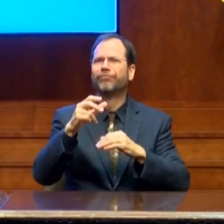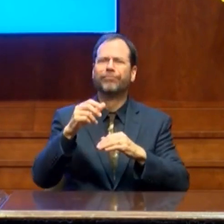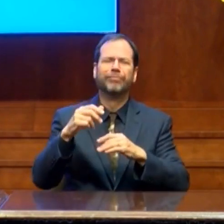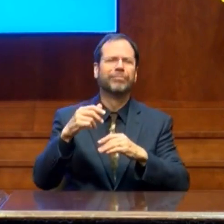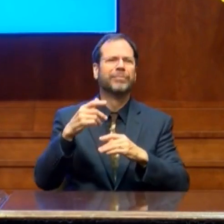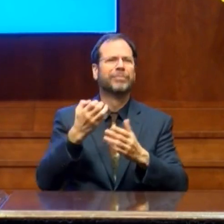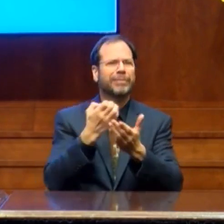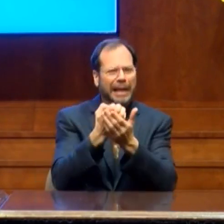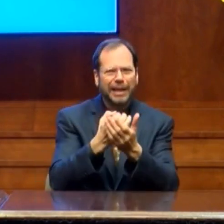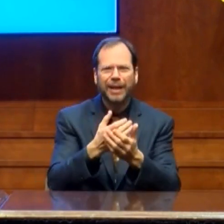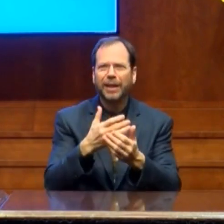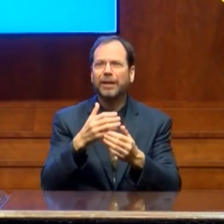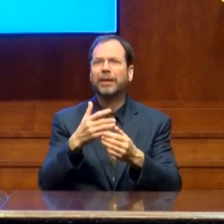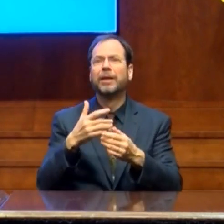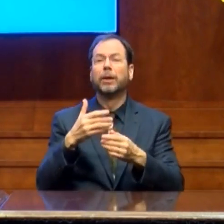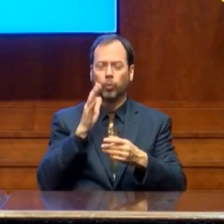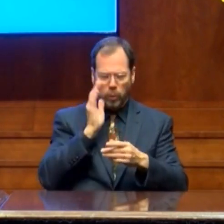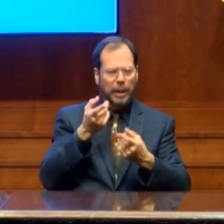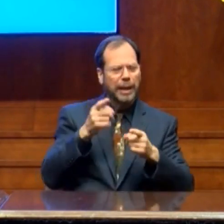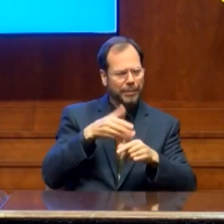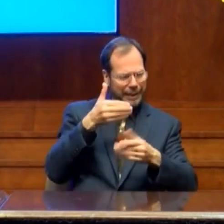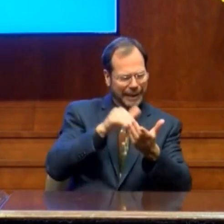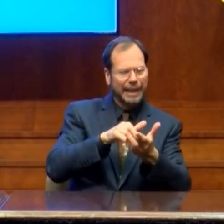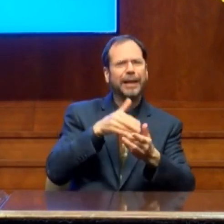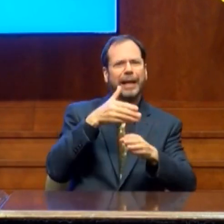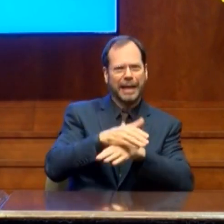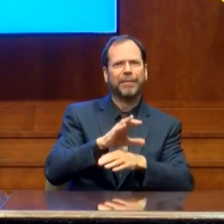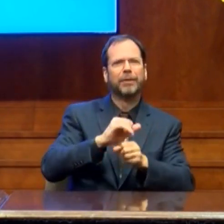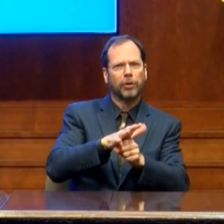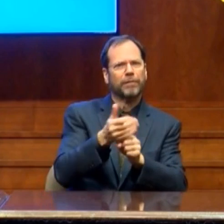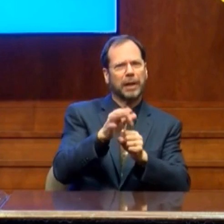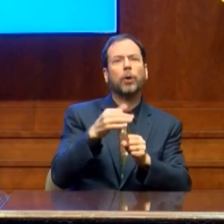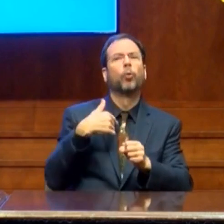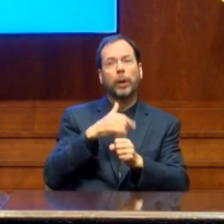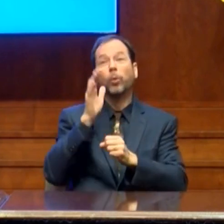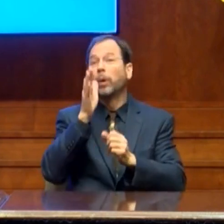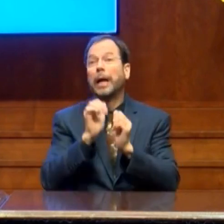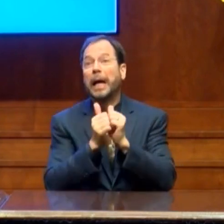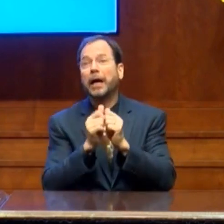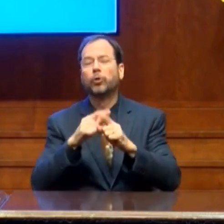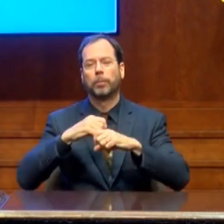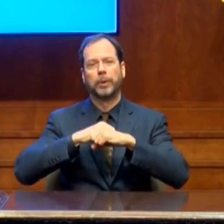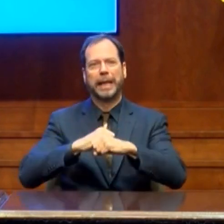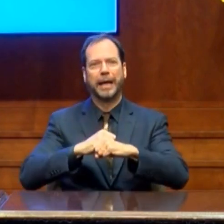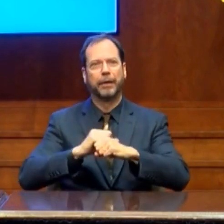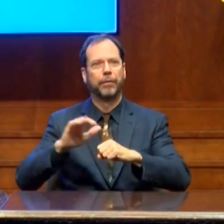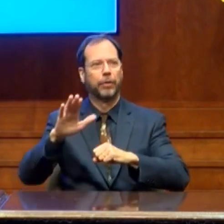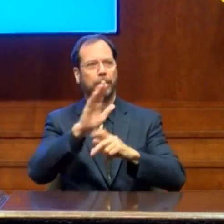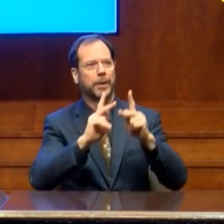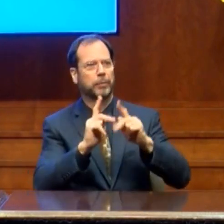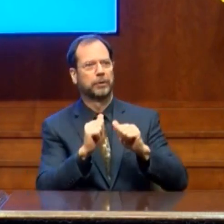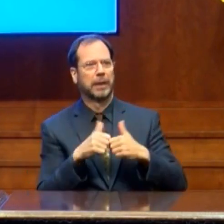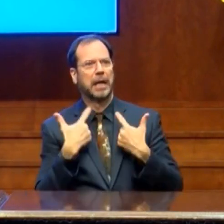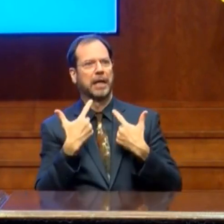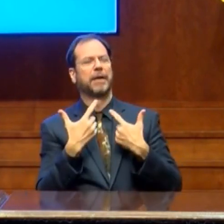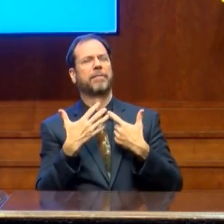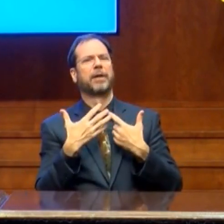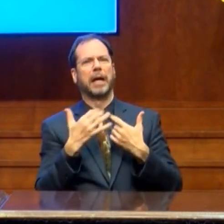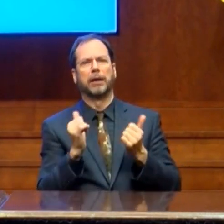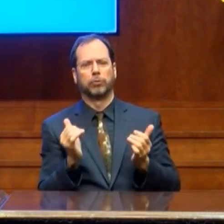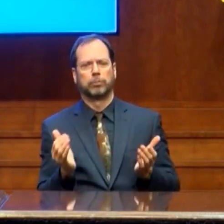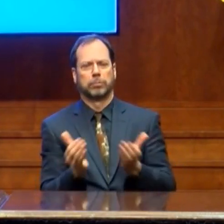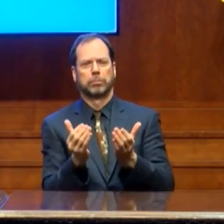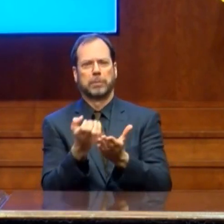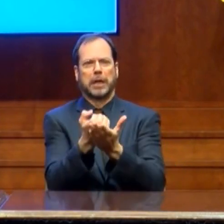the aftermath of COVID-19, but we will understand that we will do so in ways that protect lives and promote